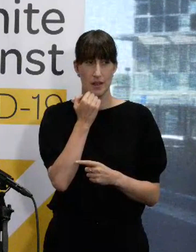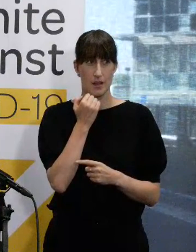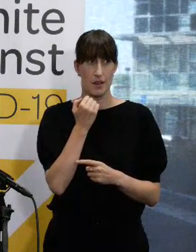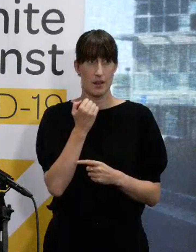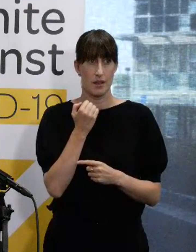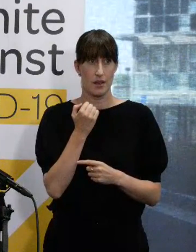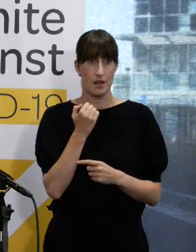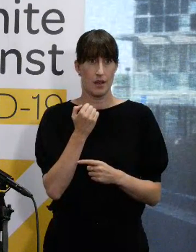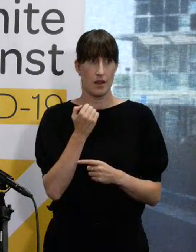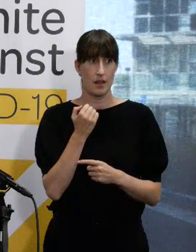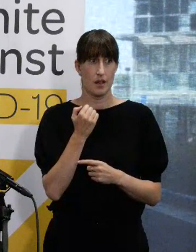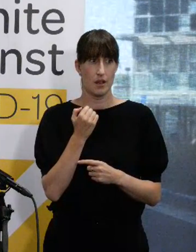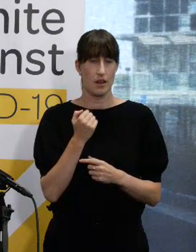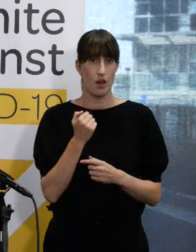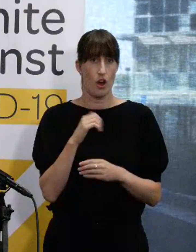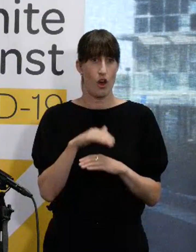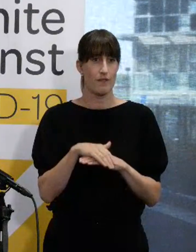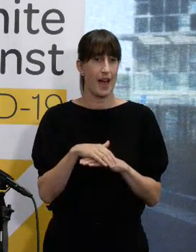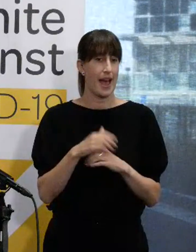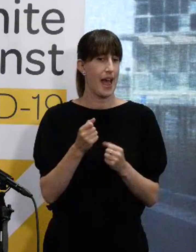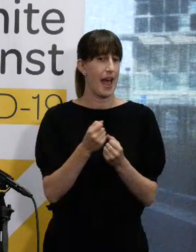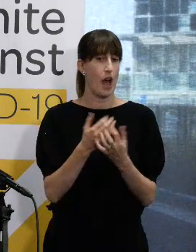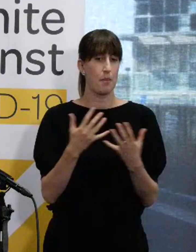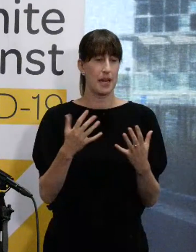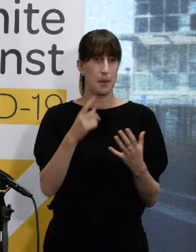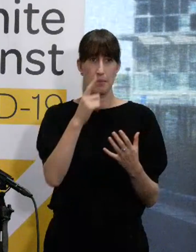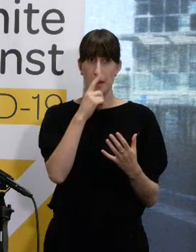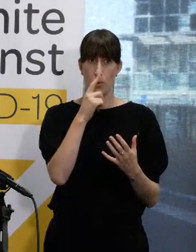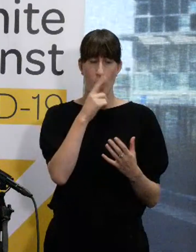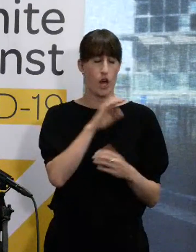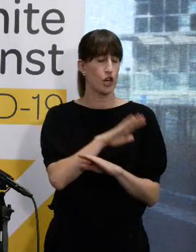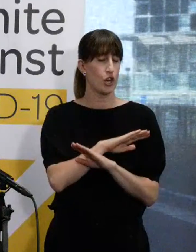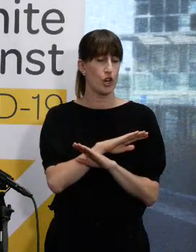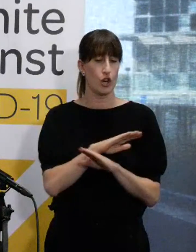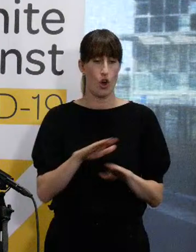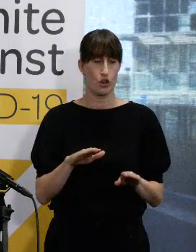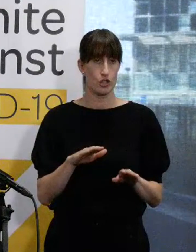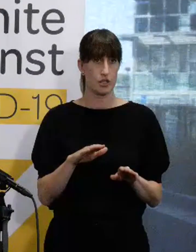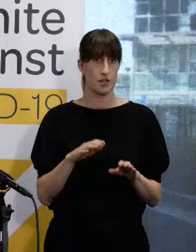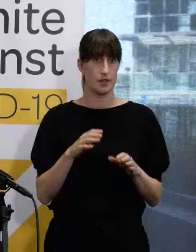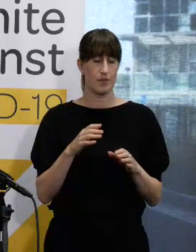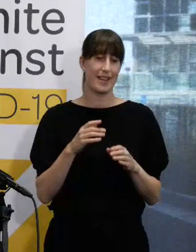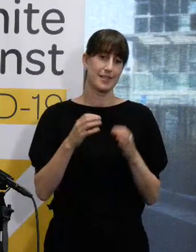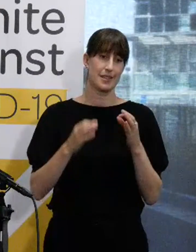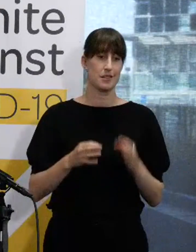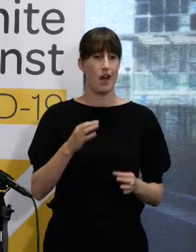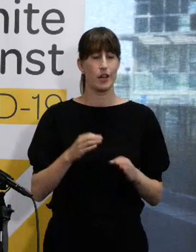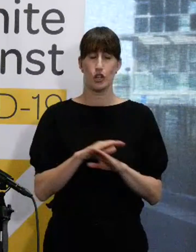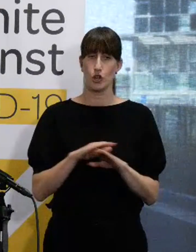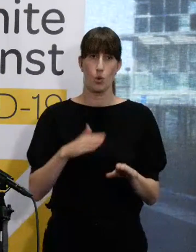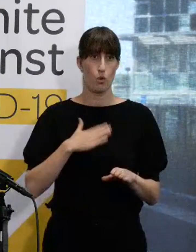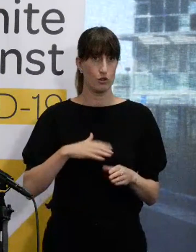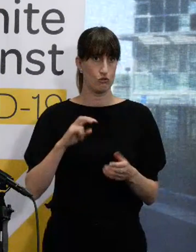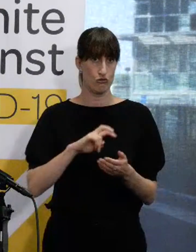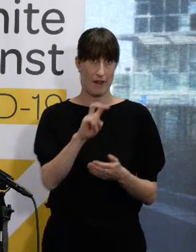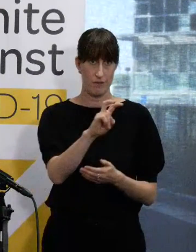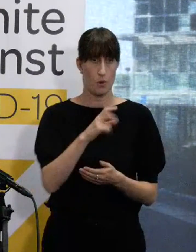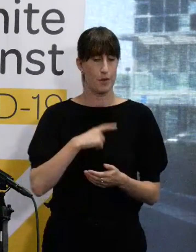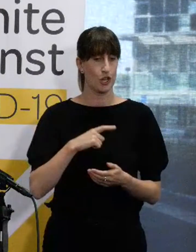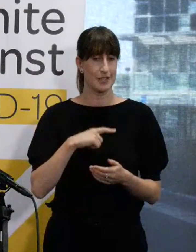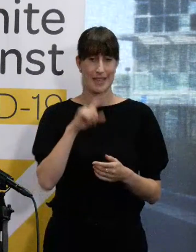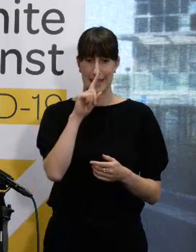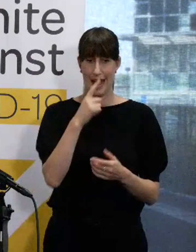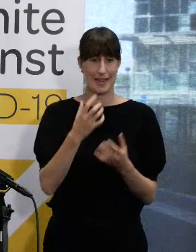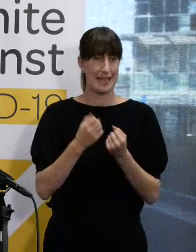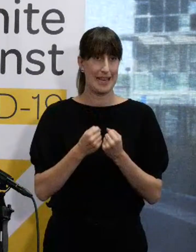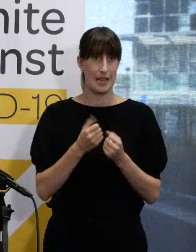places people are travelling from on how many people are not travelling because of returning a positive pre-departure test. However, I did